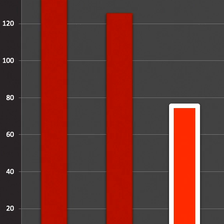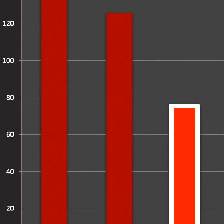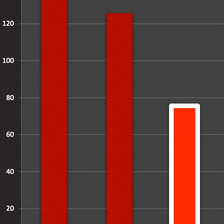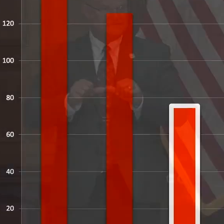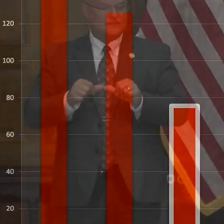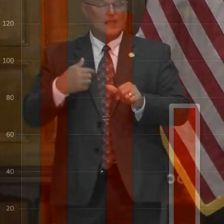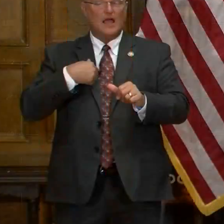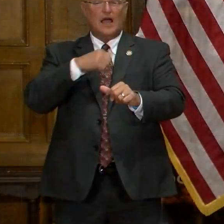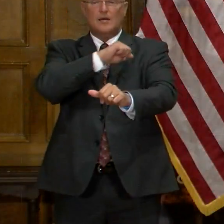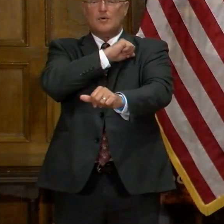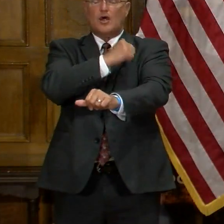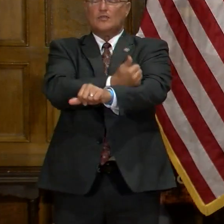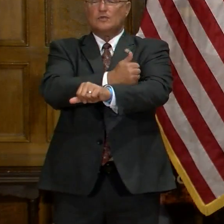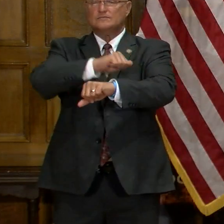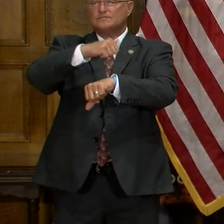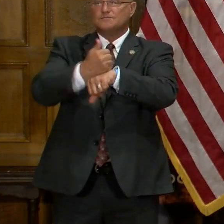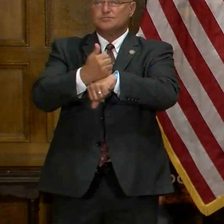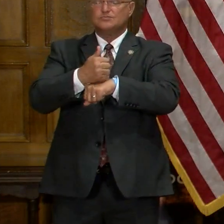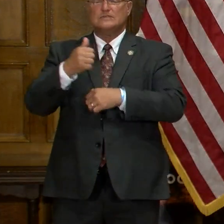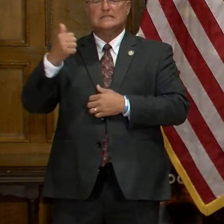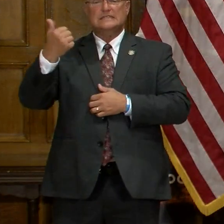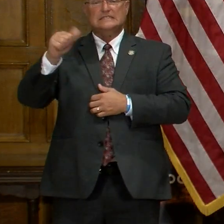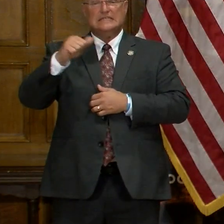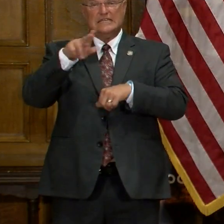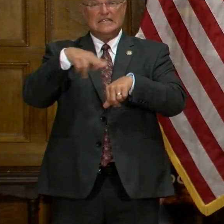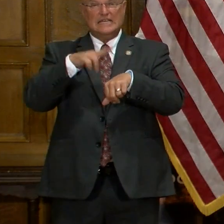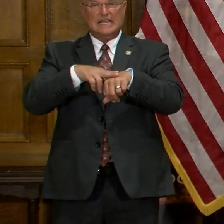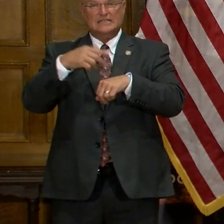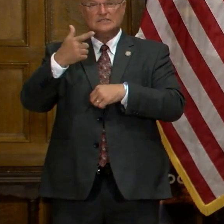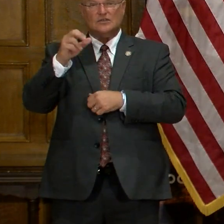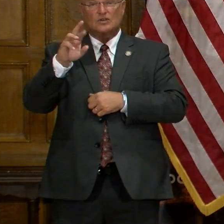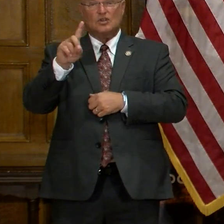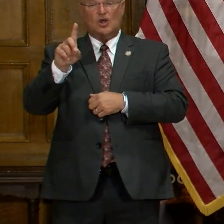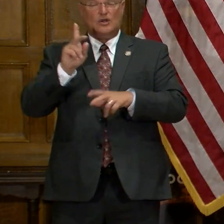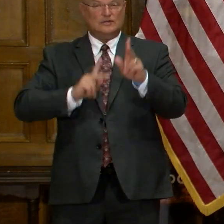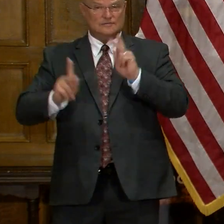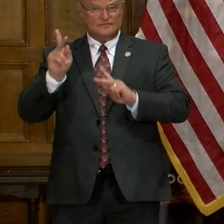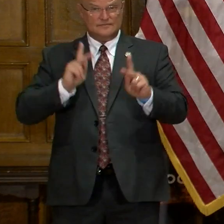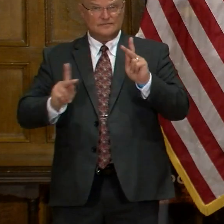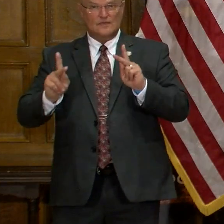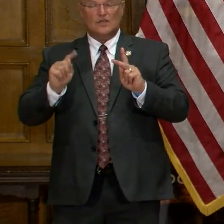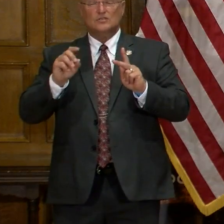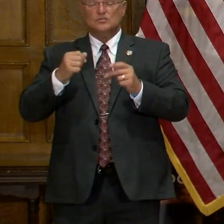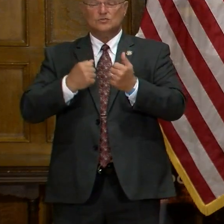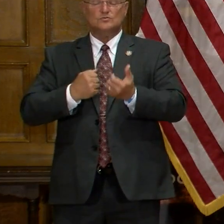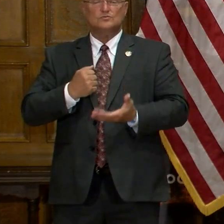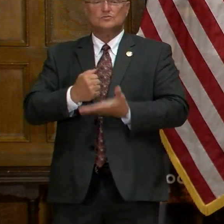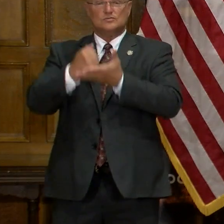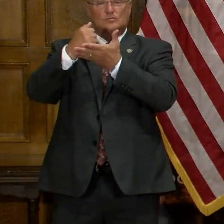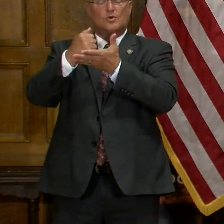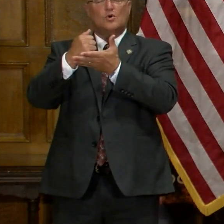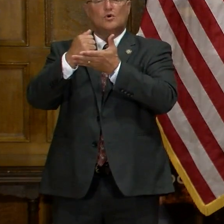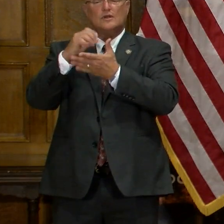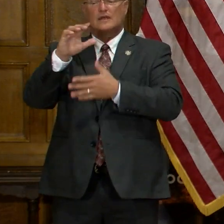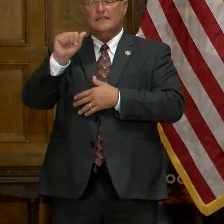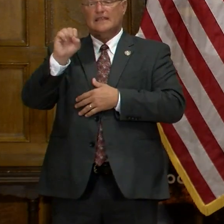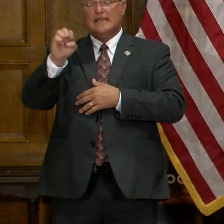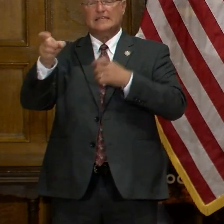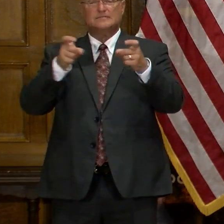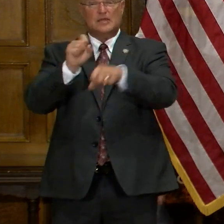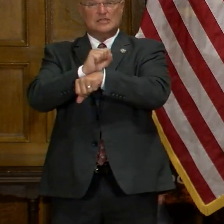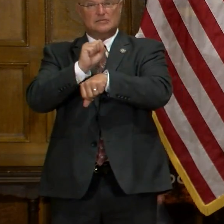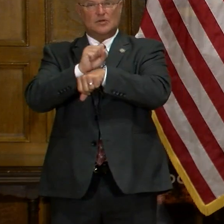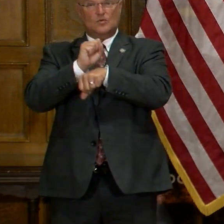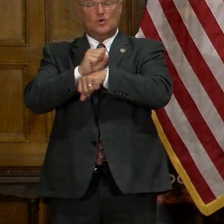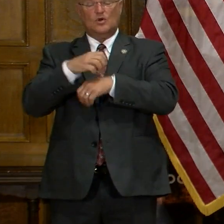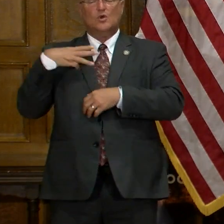I'm authorizing 10 National Guard personnel to support the case management work